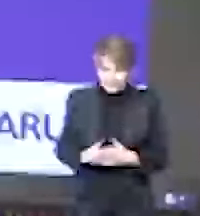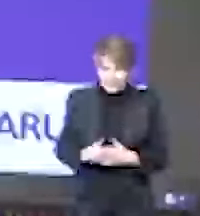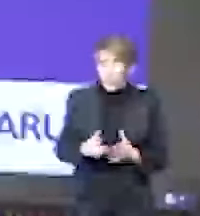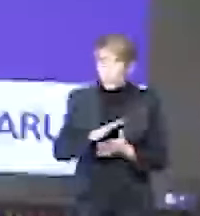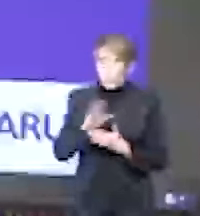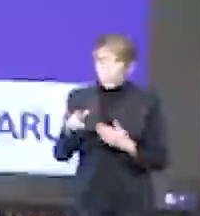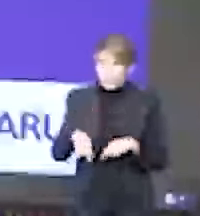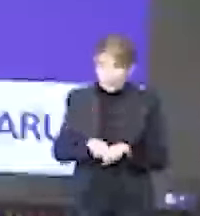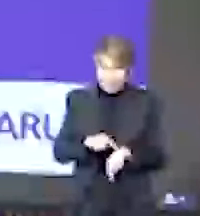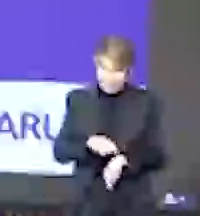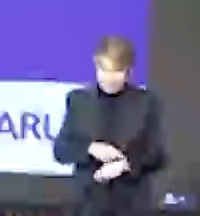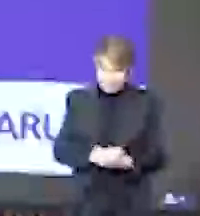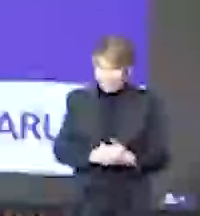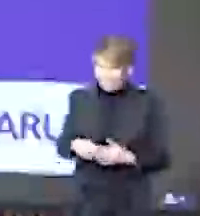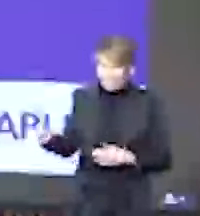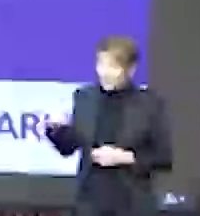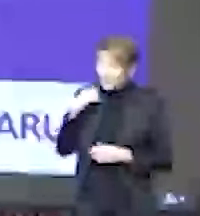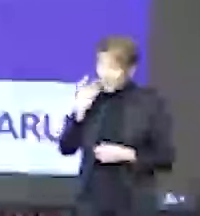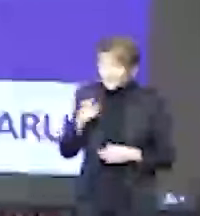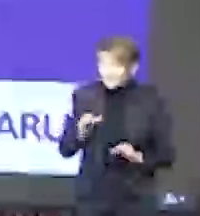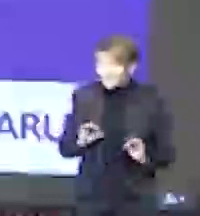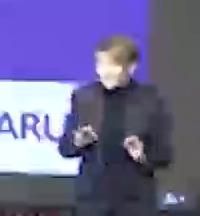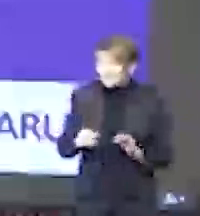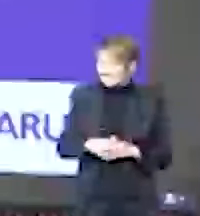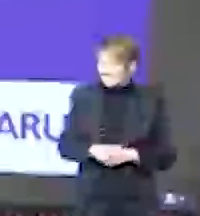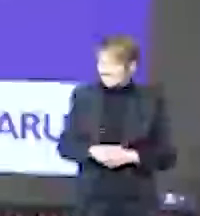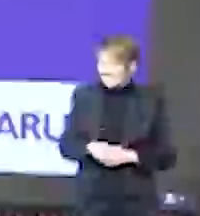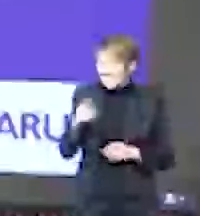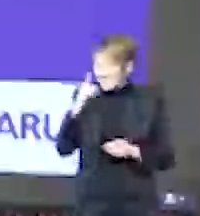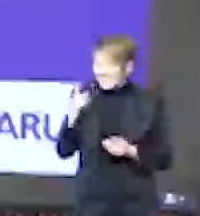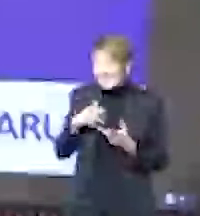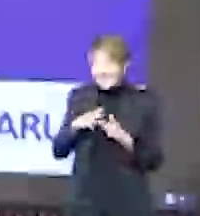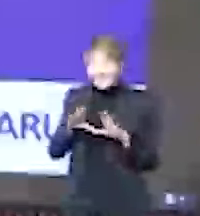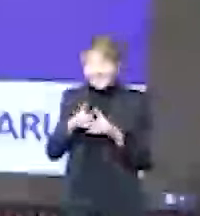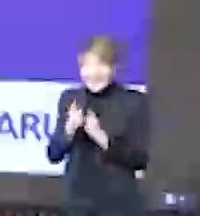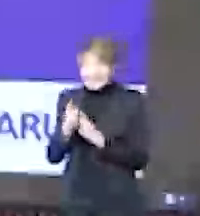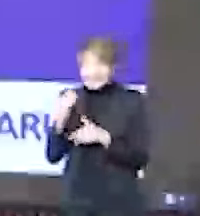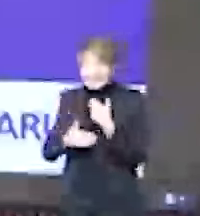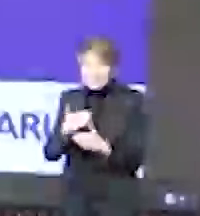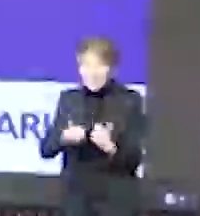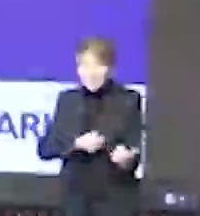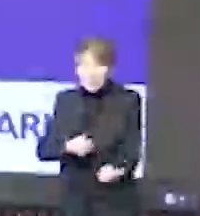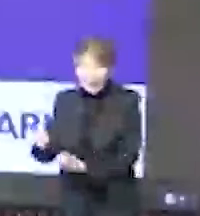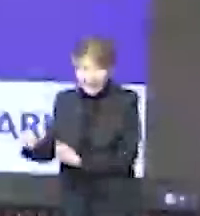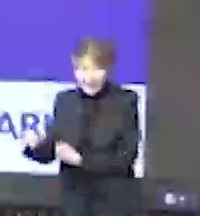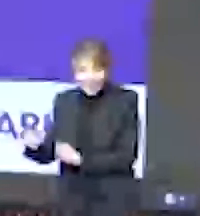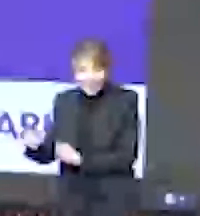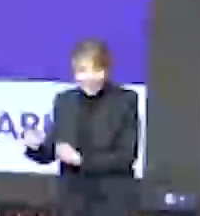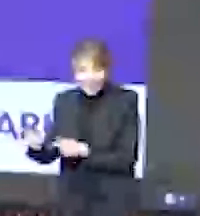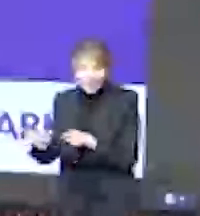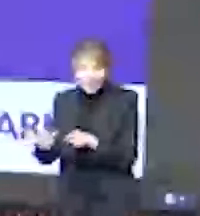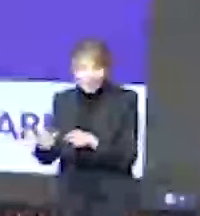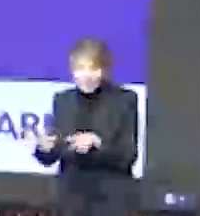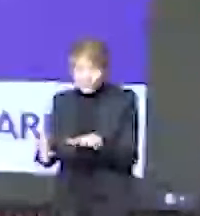that movie title. Not always. I think sometimes if things are going well, like, you've got to modulate